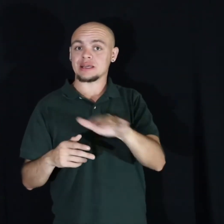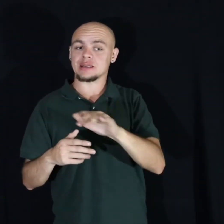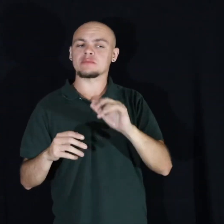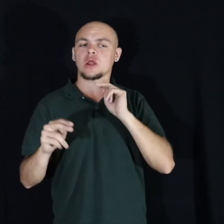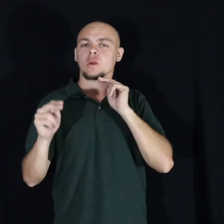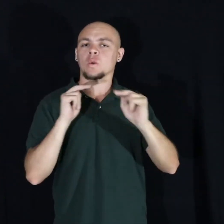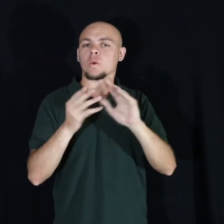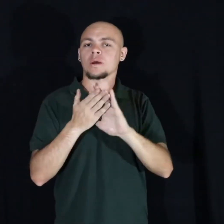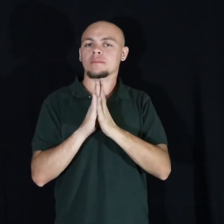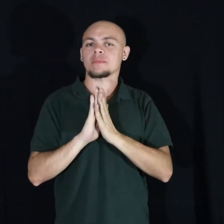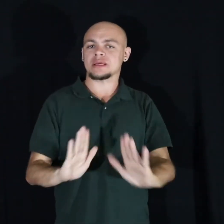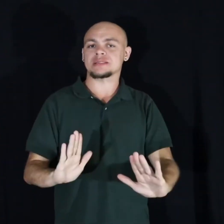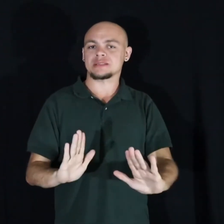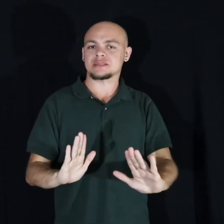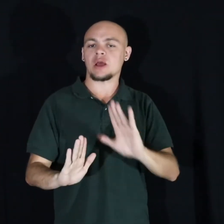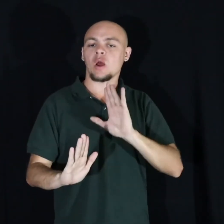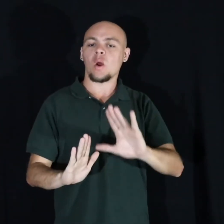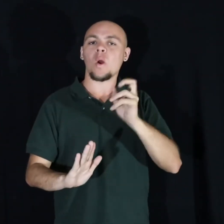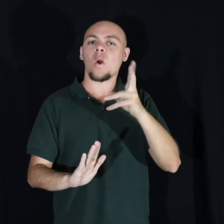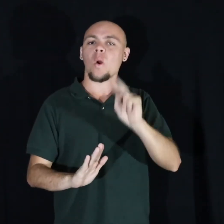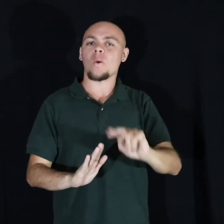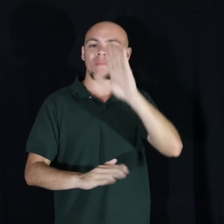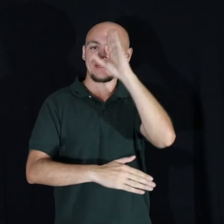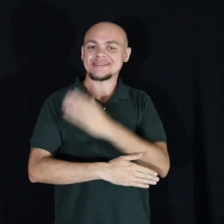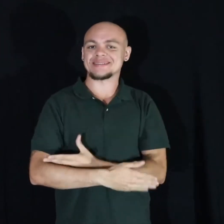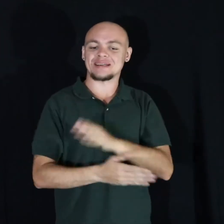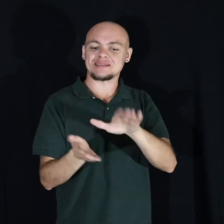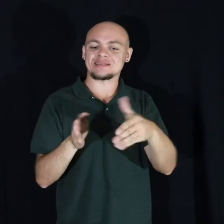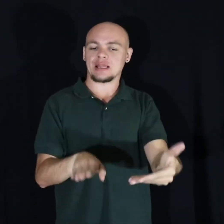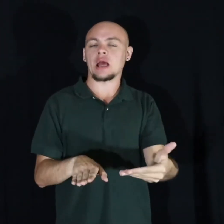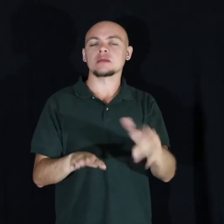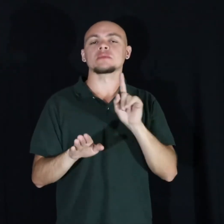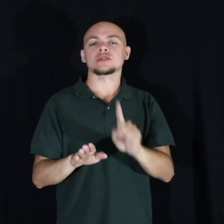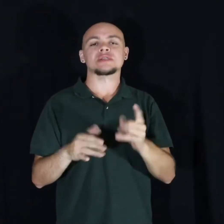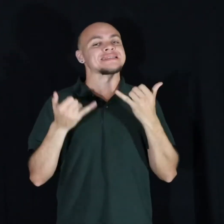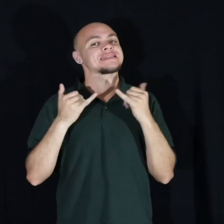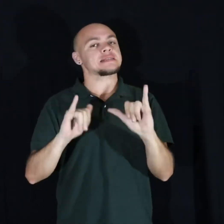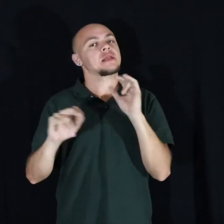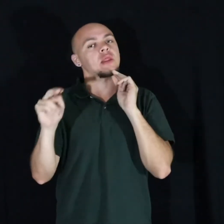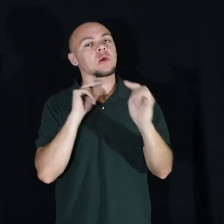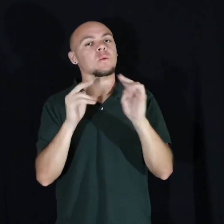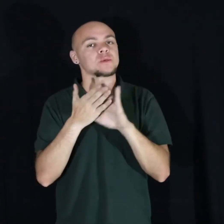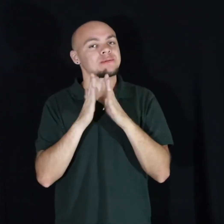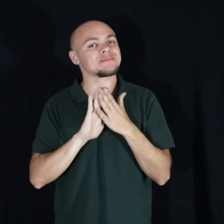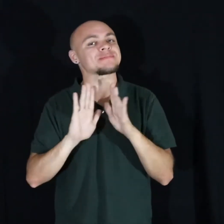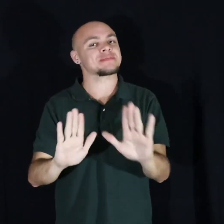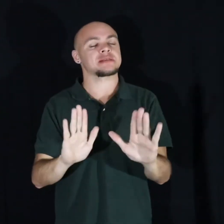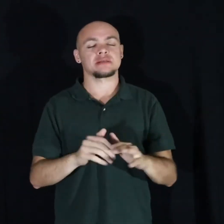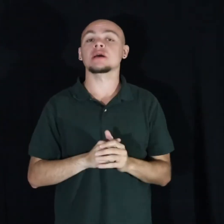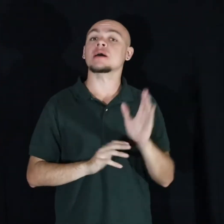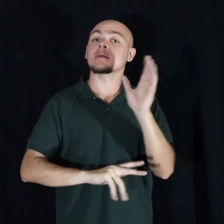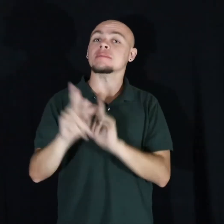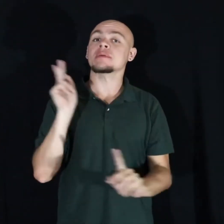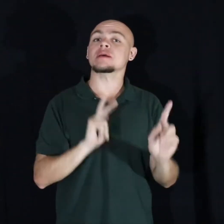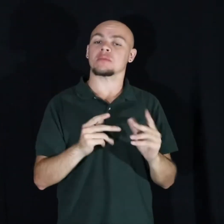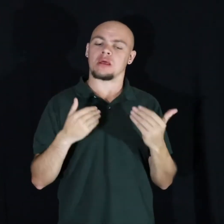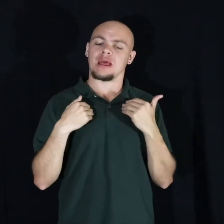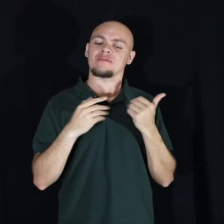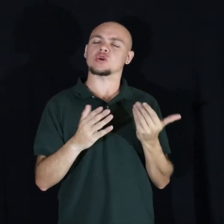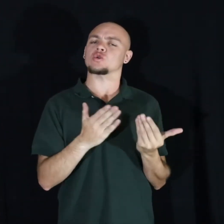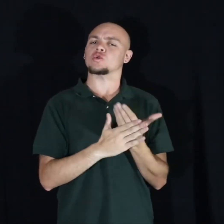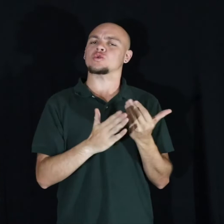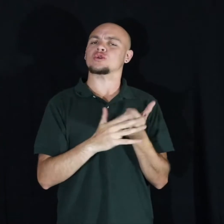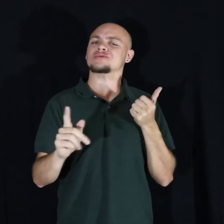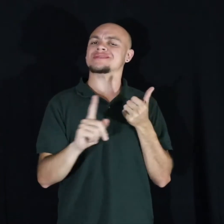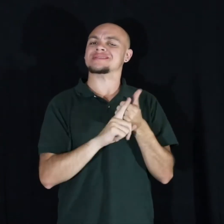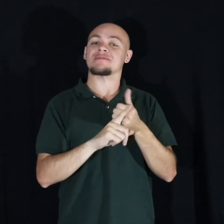her only son. Additionally, I've come from people who have created a new sense of self.